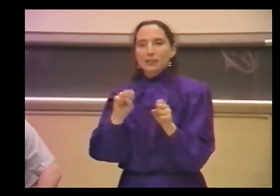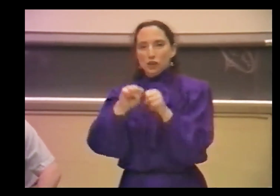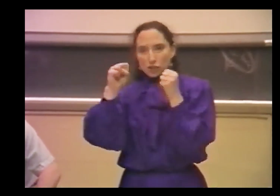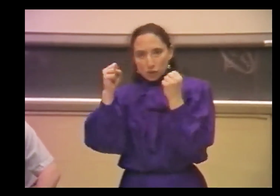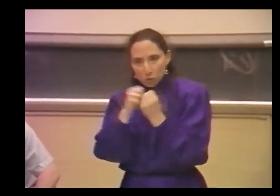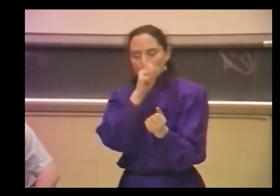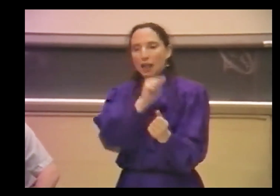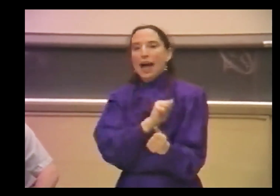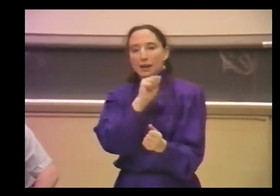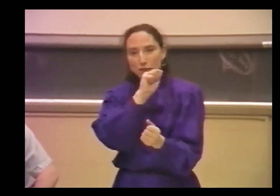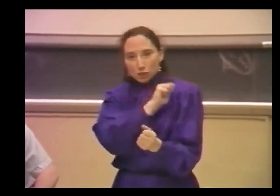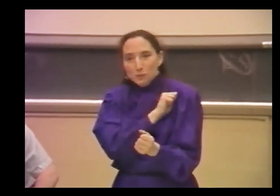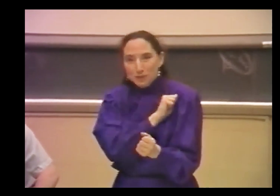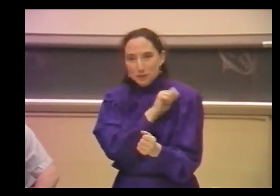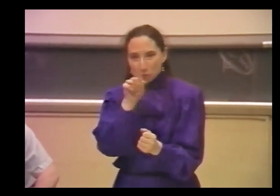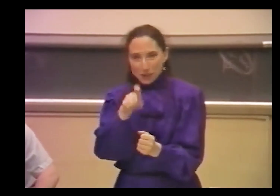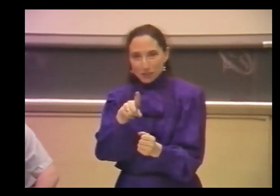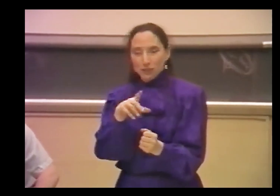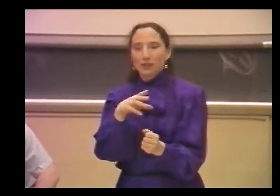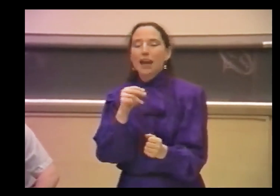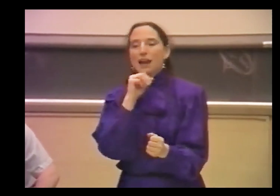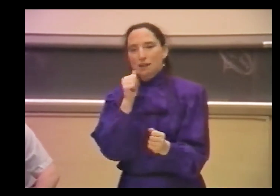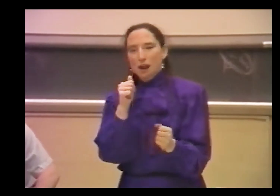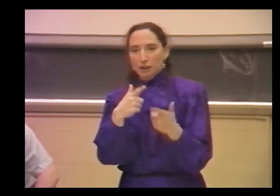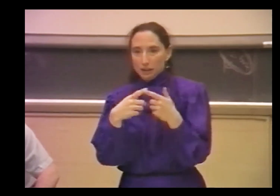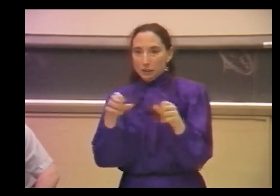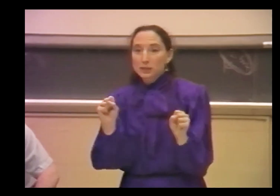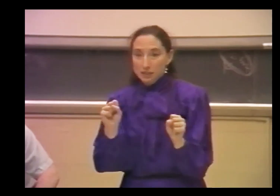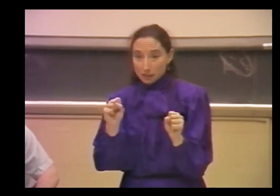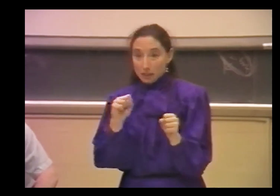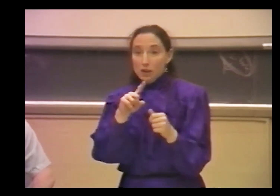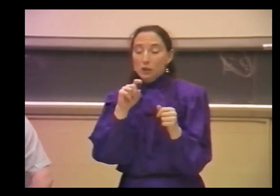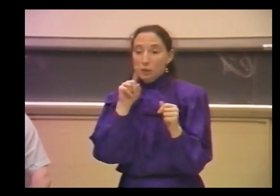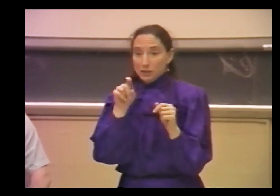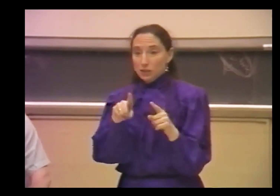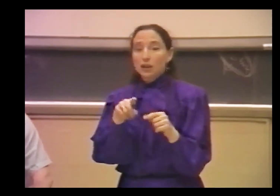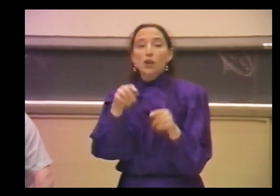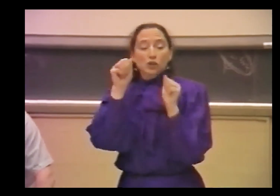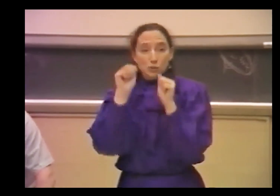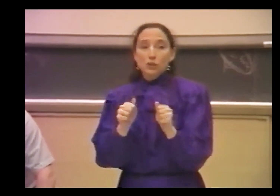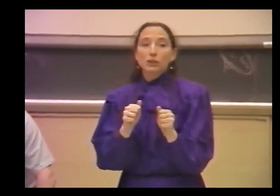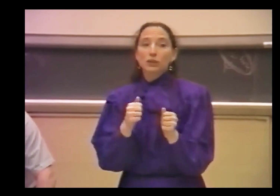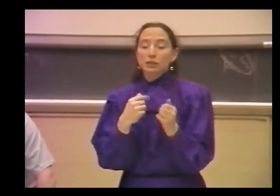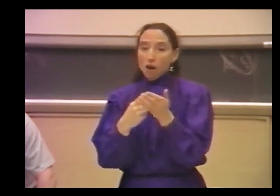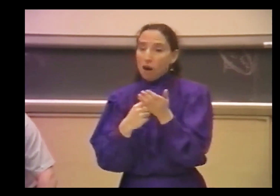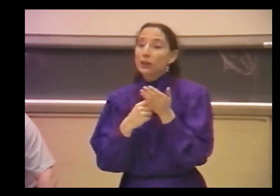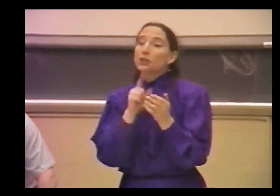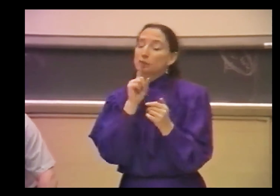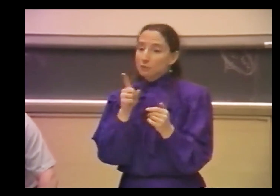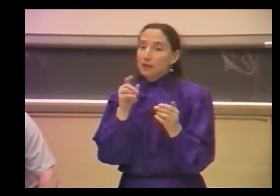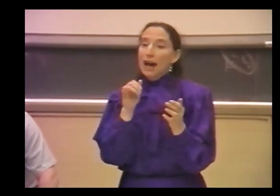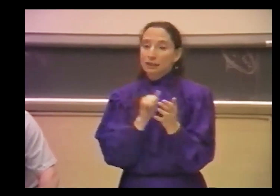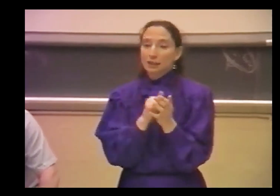a social attitudinal question and not a linguistic question. You could argue, in fact,